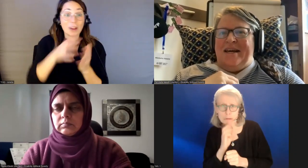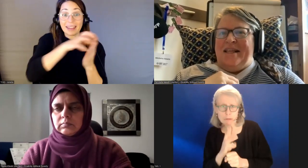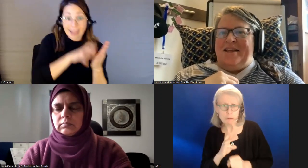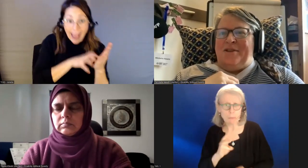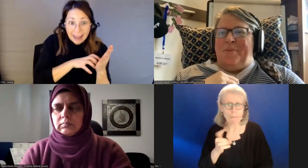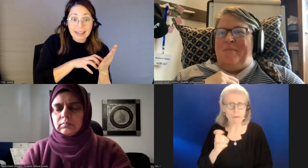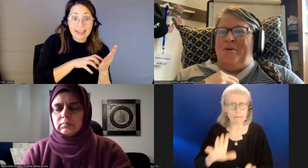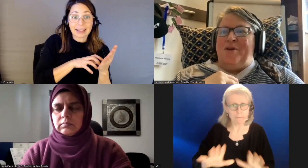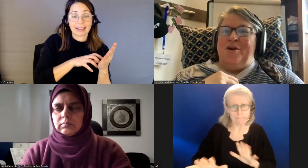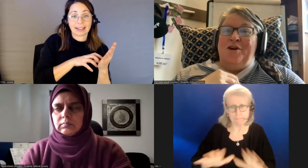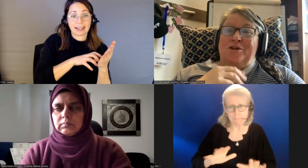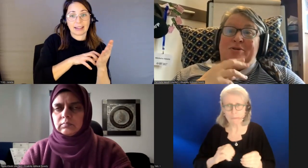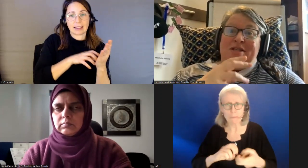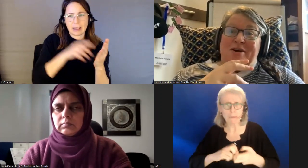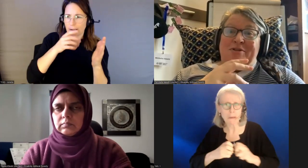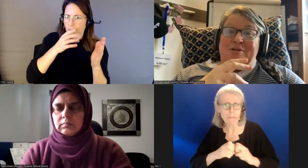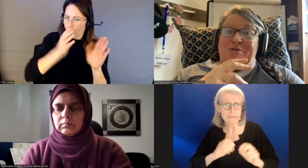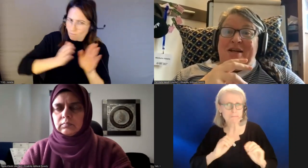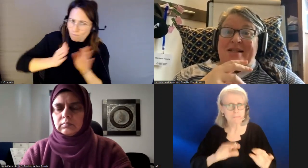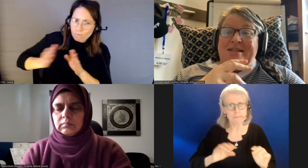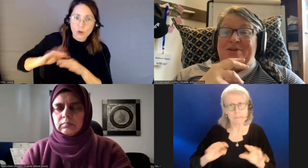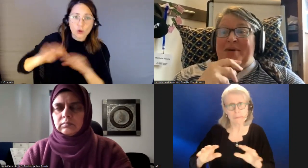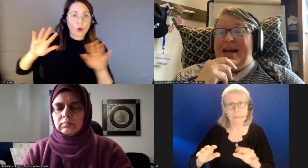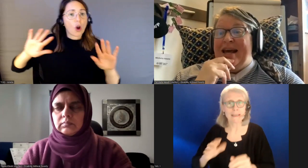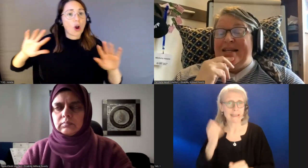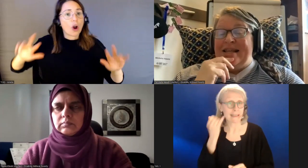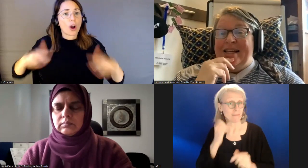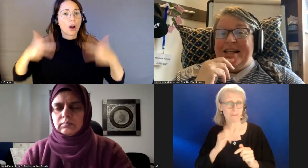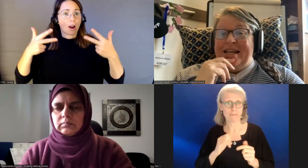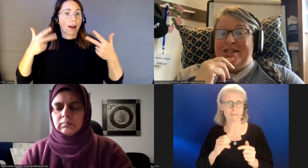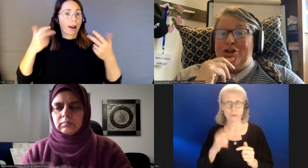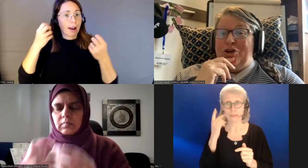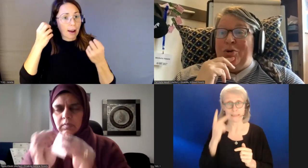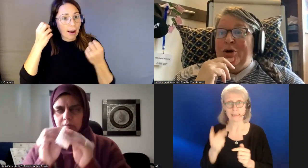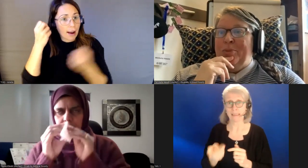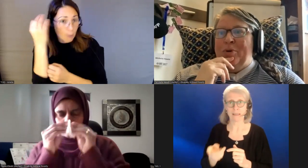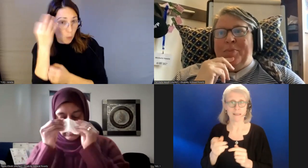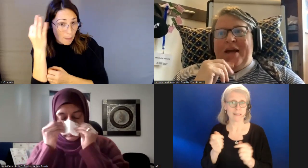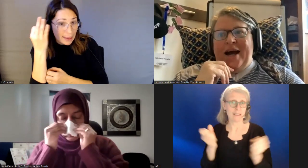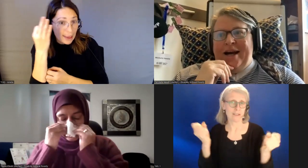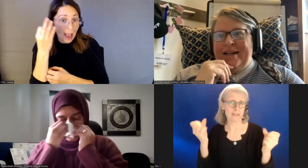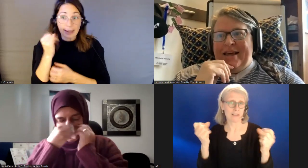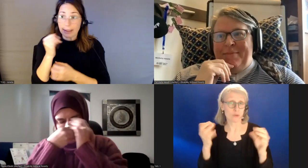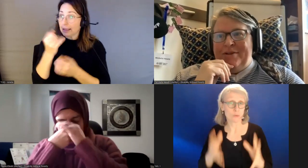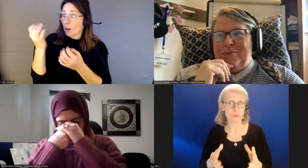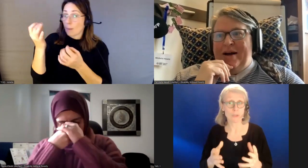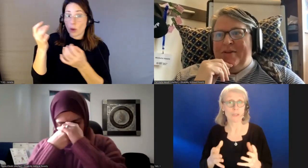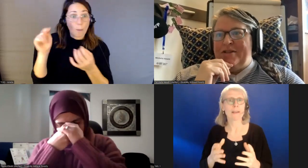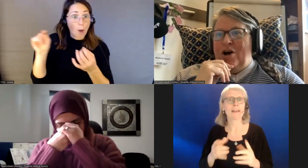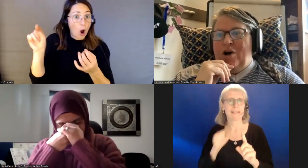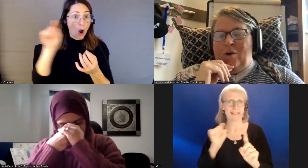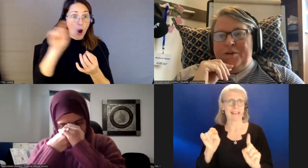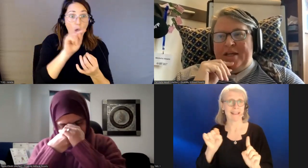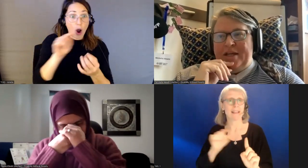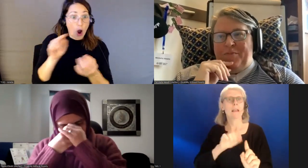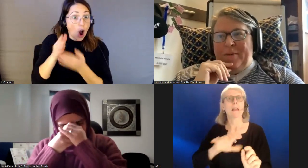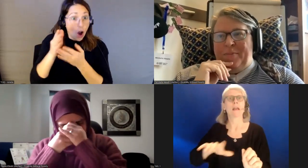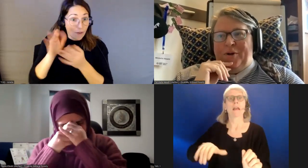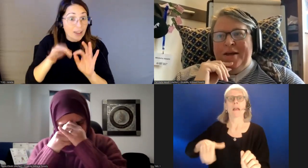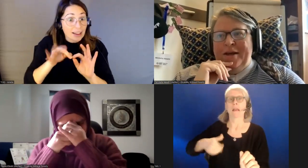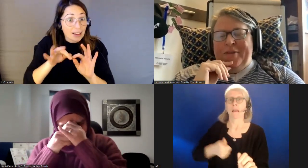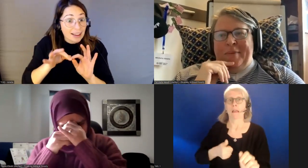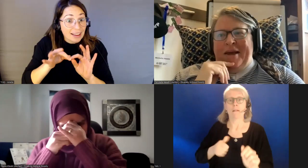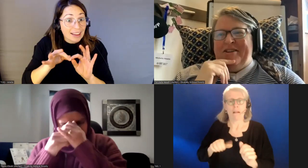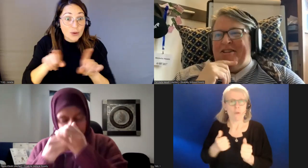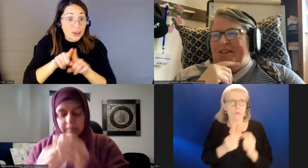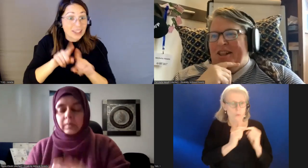guys, the people that you see on the screens doing ASL and LSQ, but behind them as well, there's a whole team of